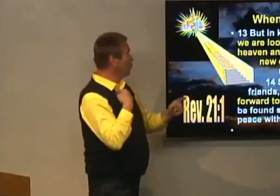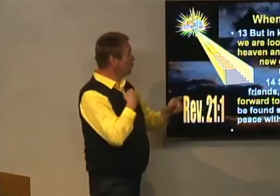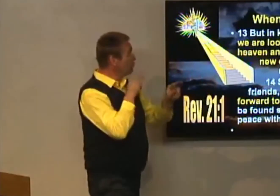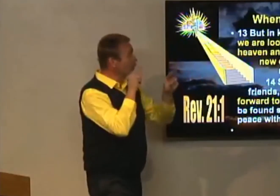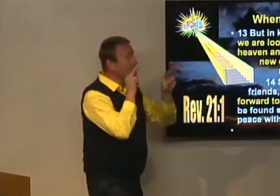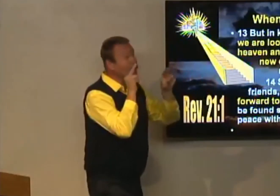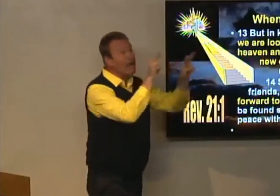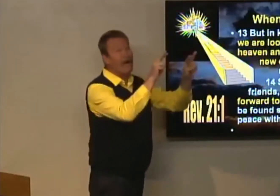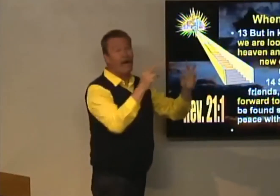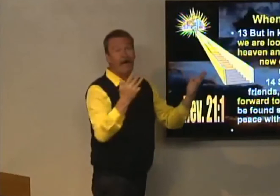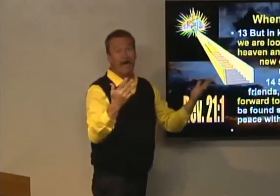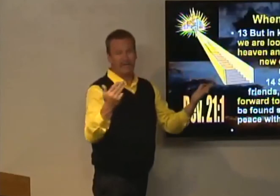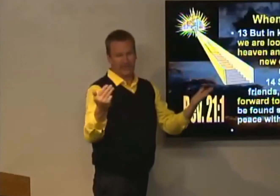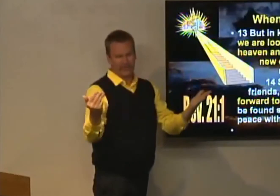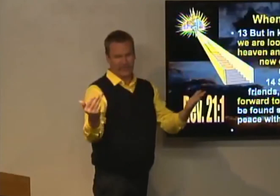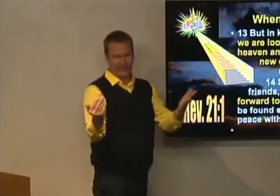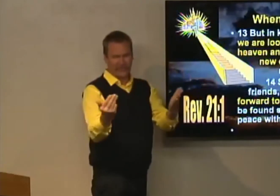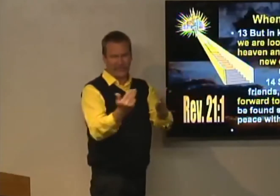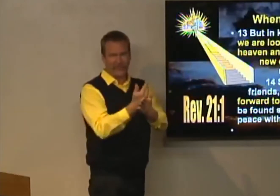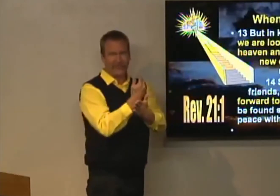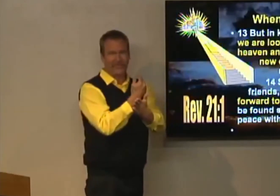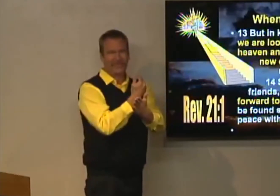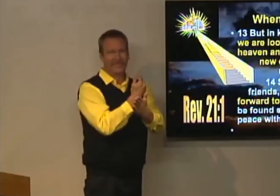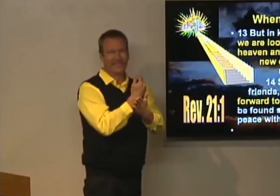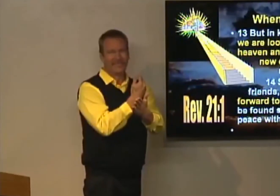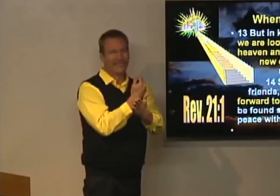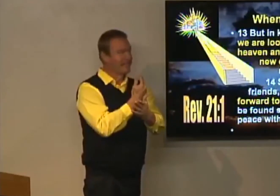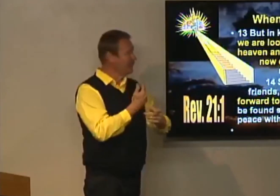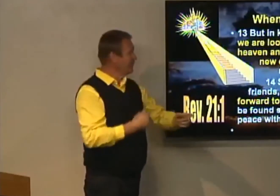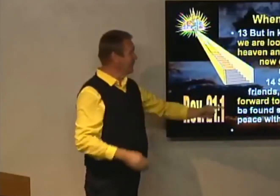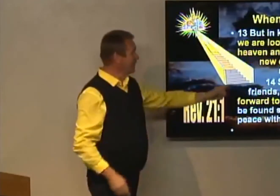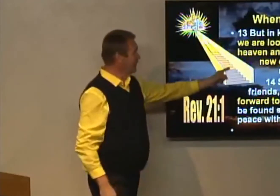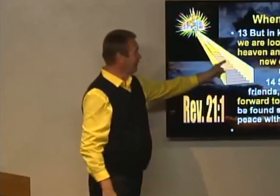Christ, we are looking forward